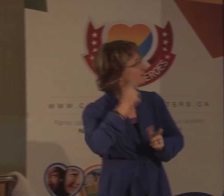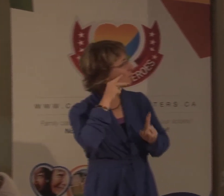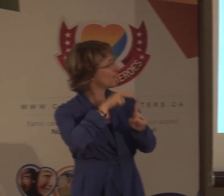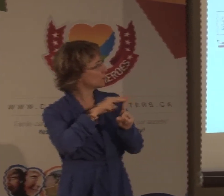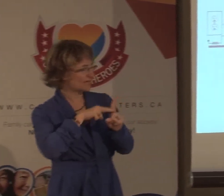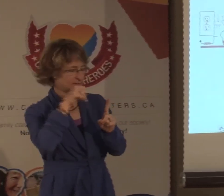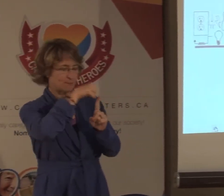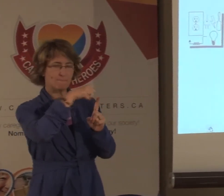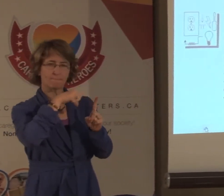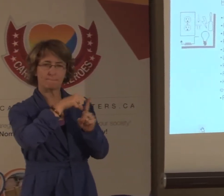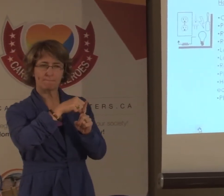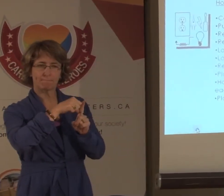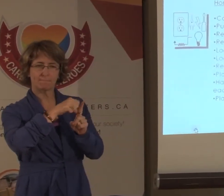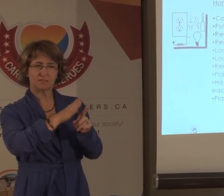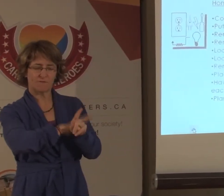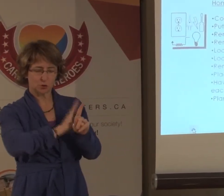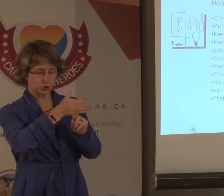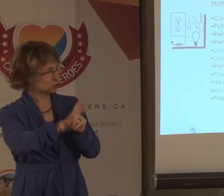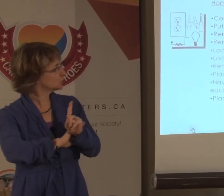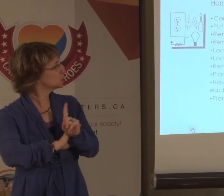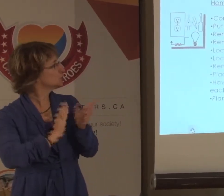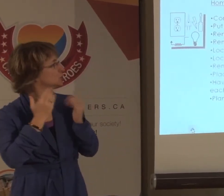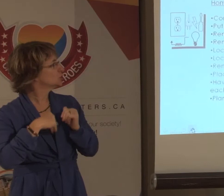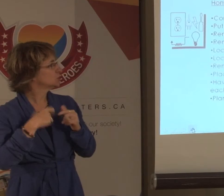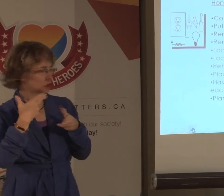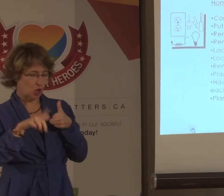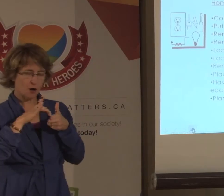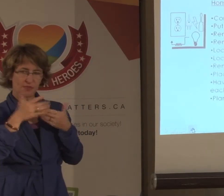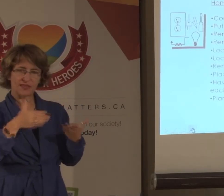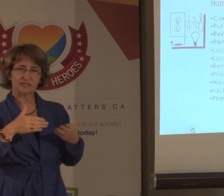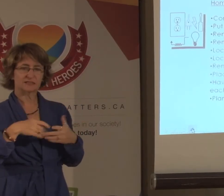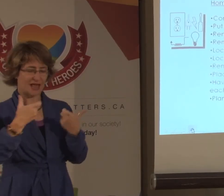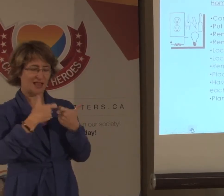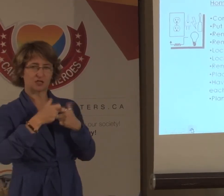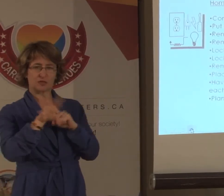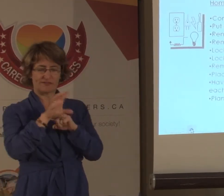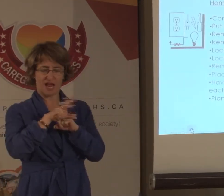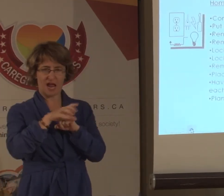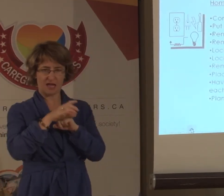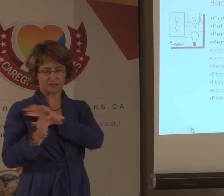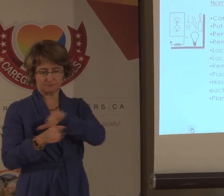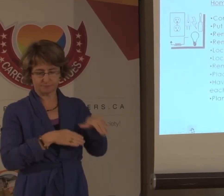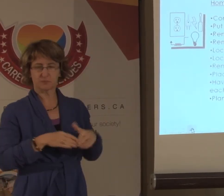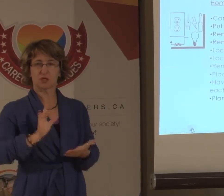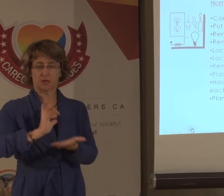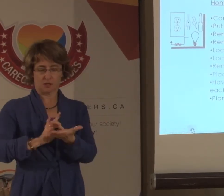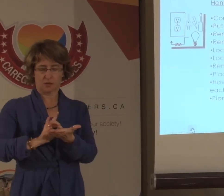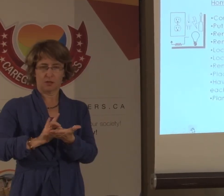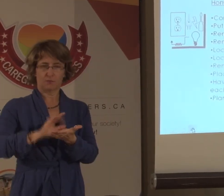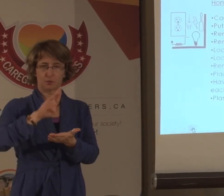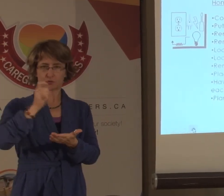outlets, removing sharp objects, removing electric fans, lock up prescription